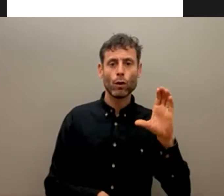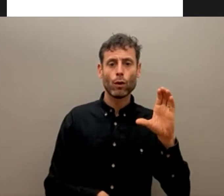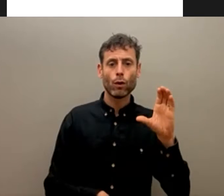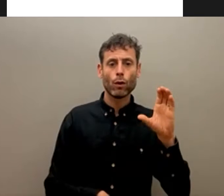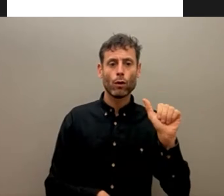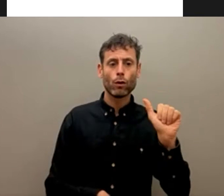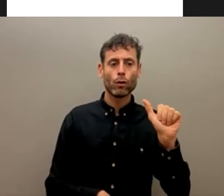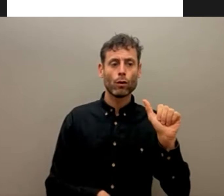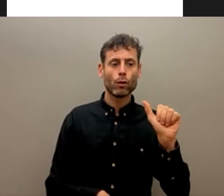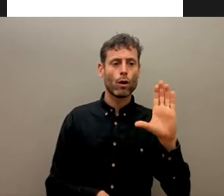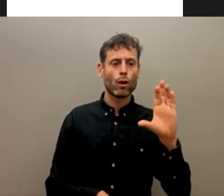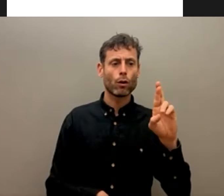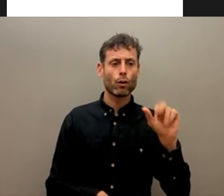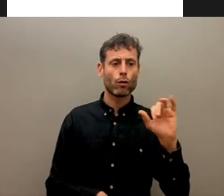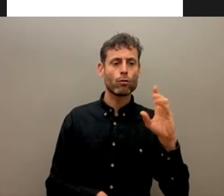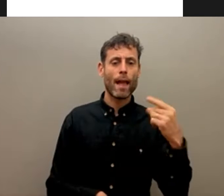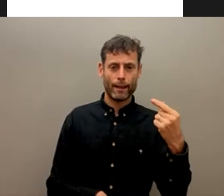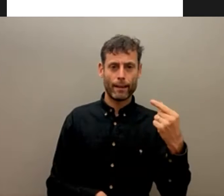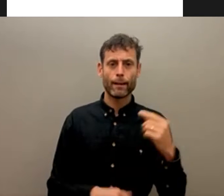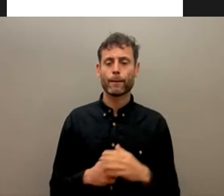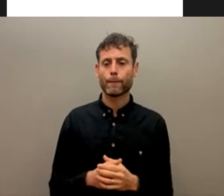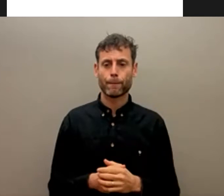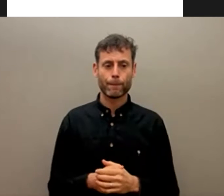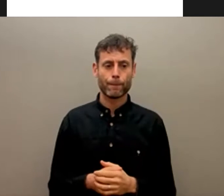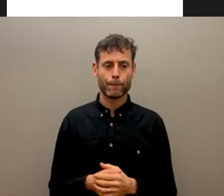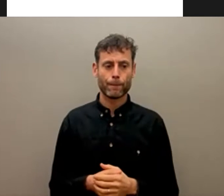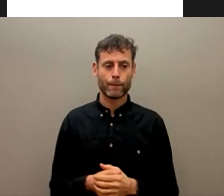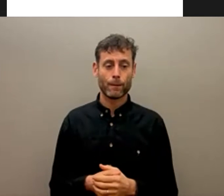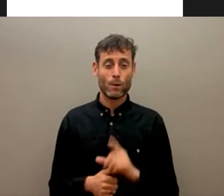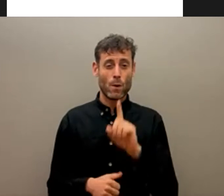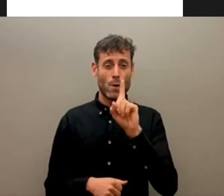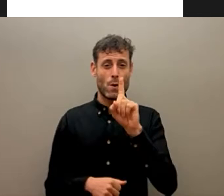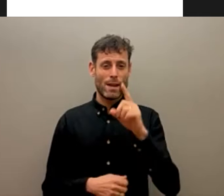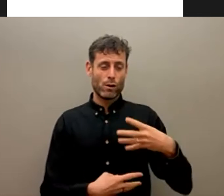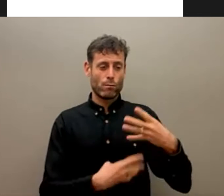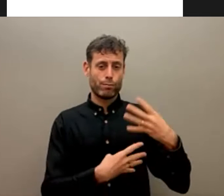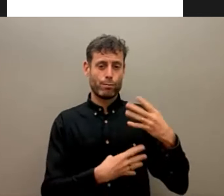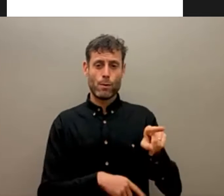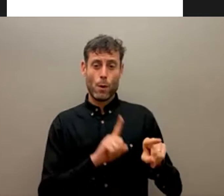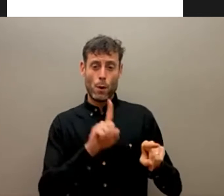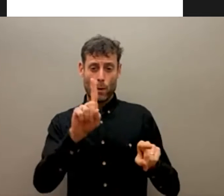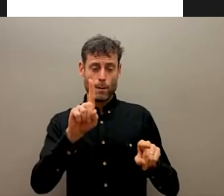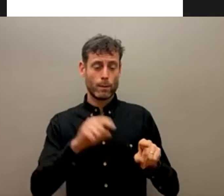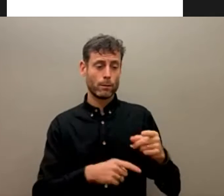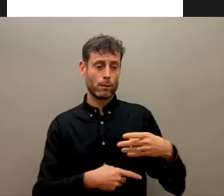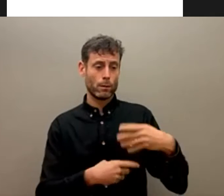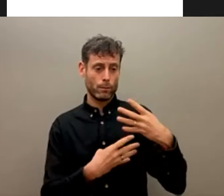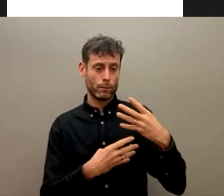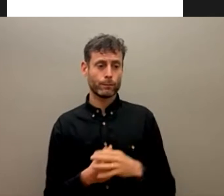Okay, there'll be a slight delay because the captioning is coming through, but for